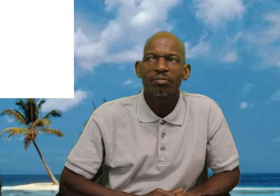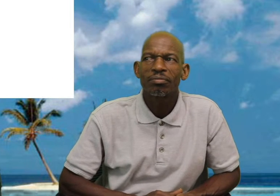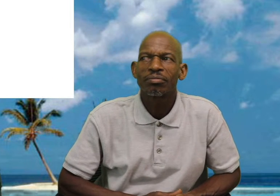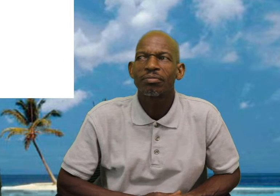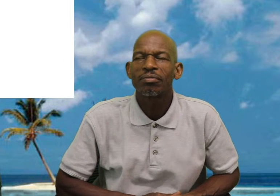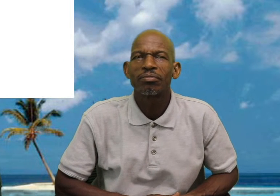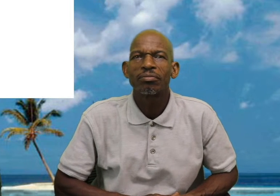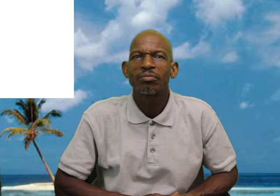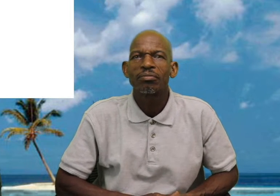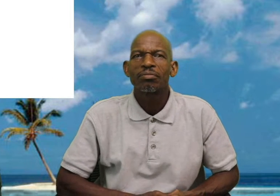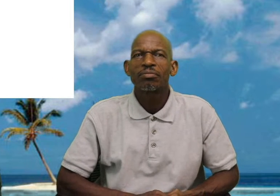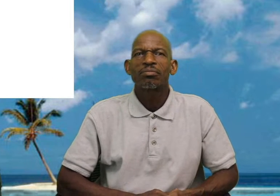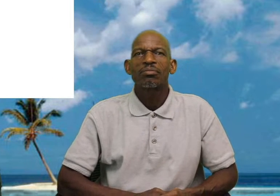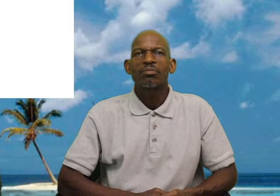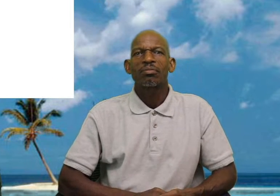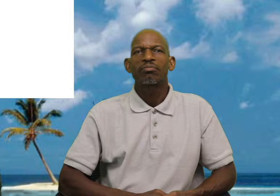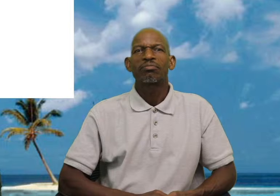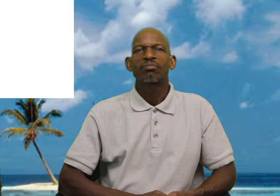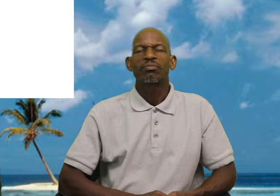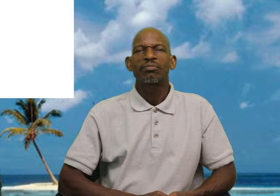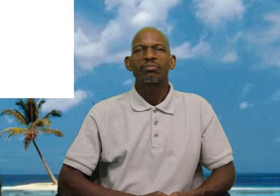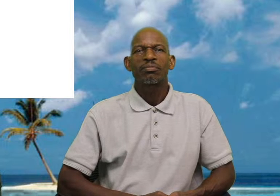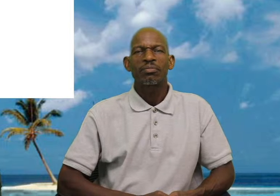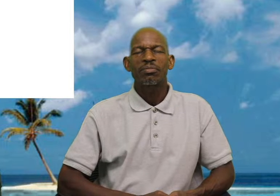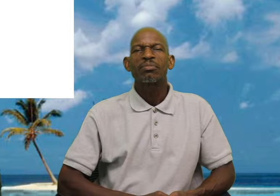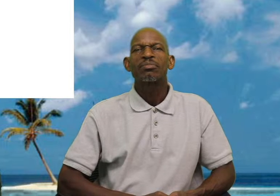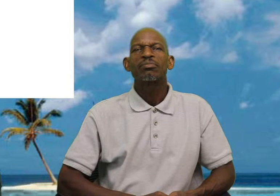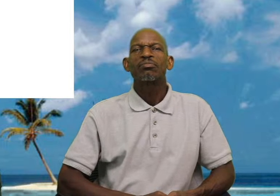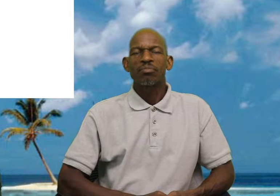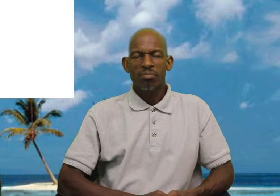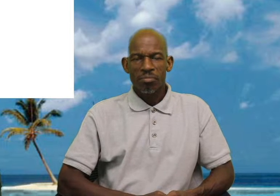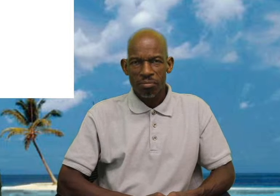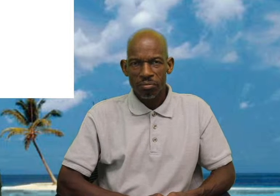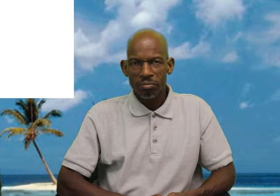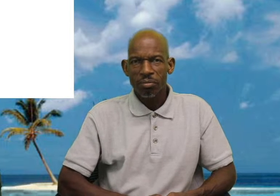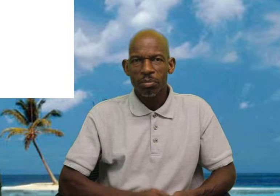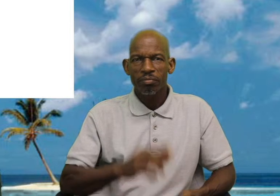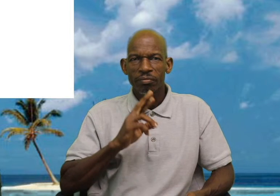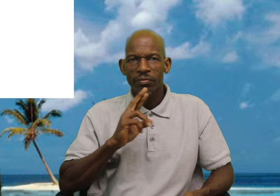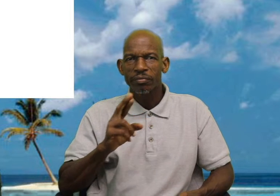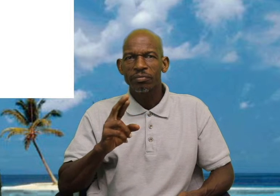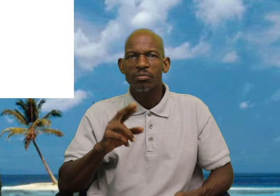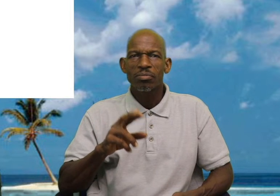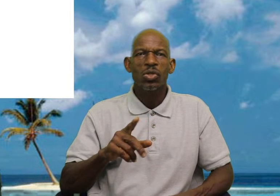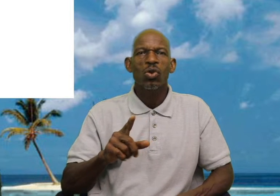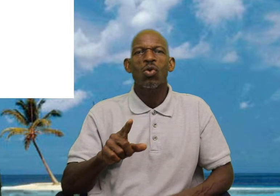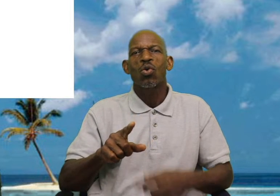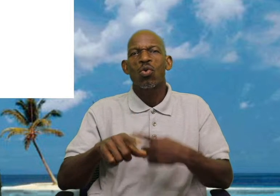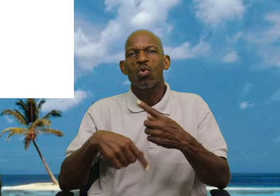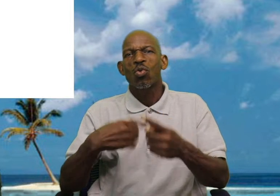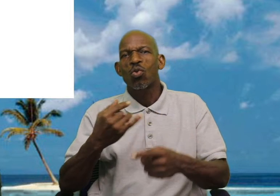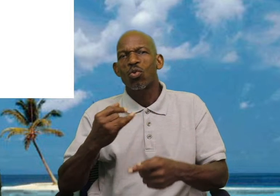Susan, finger spelling Susan, and I are going